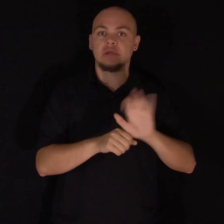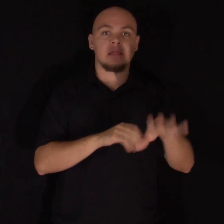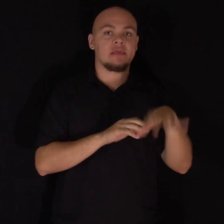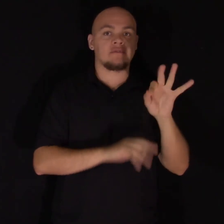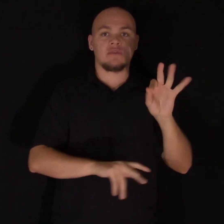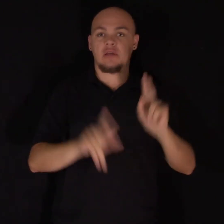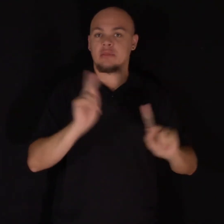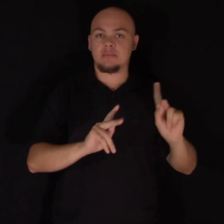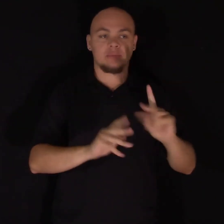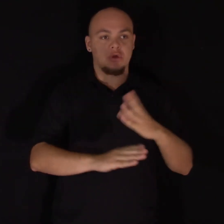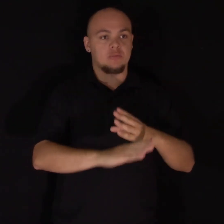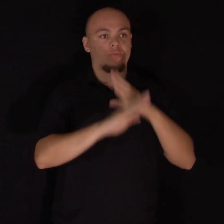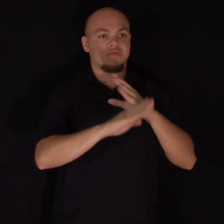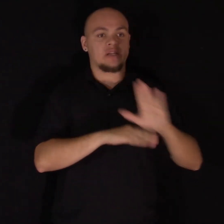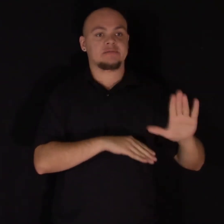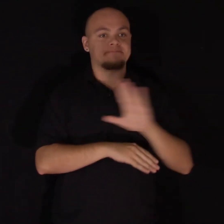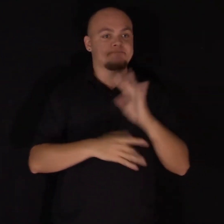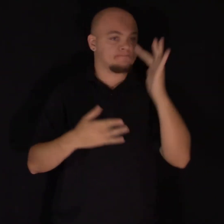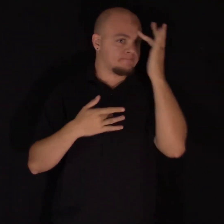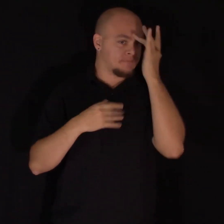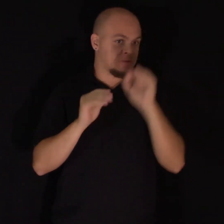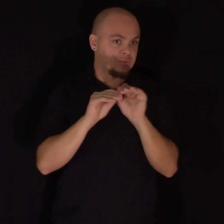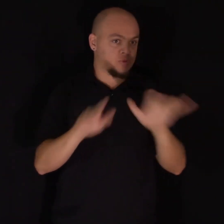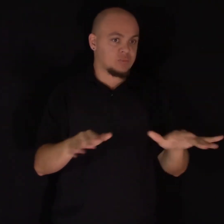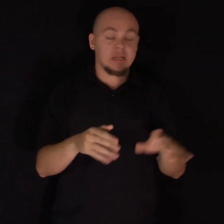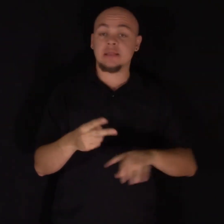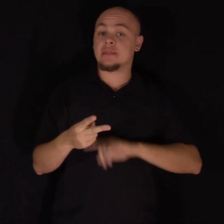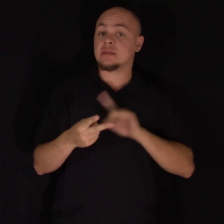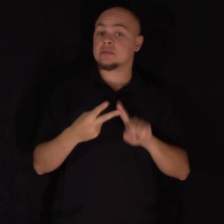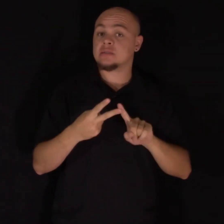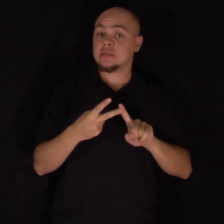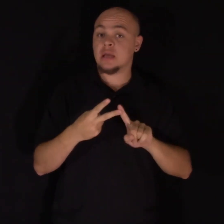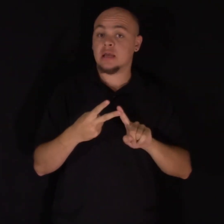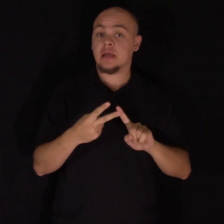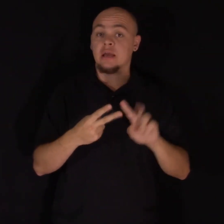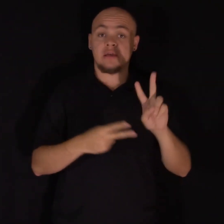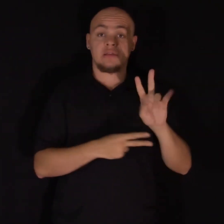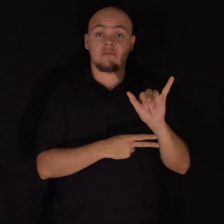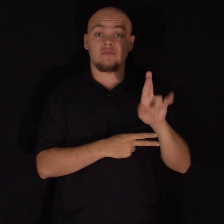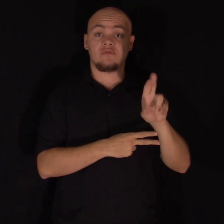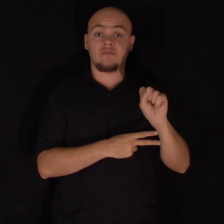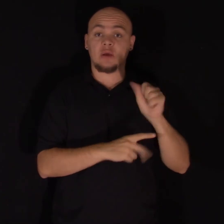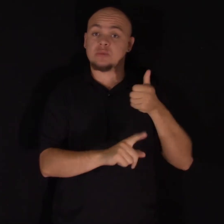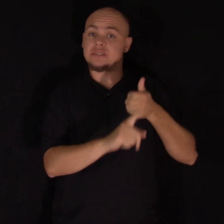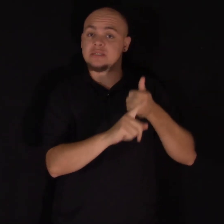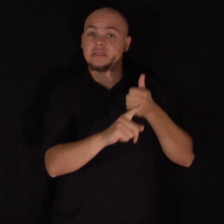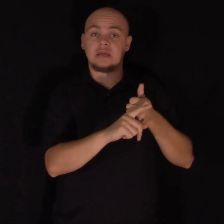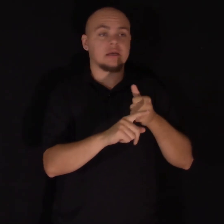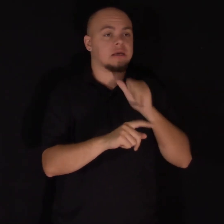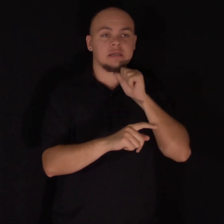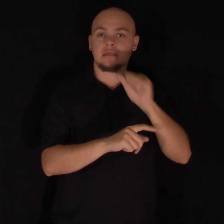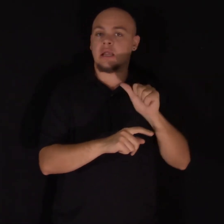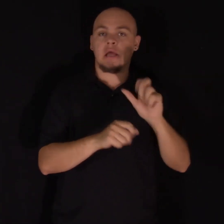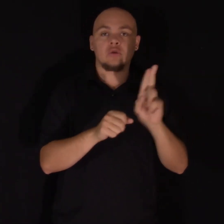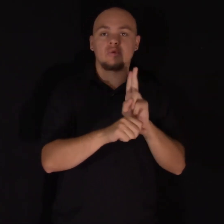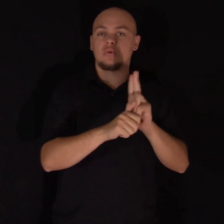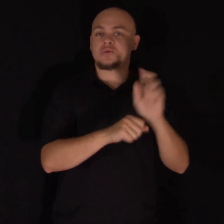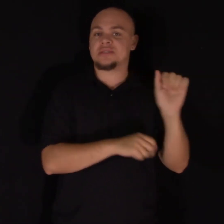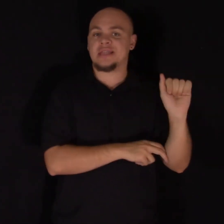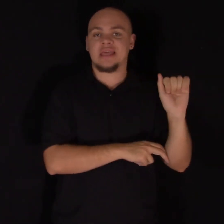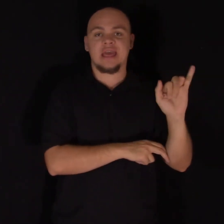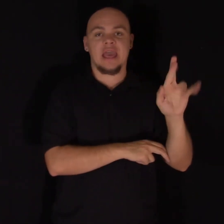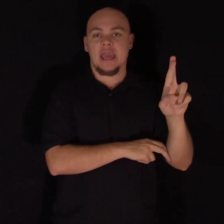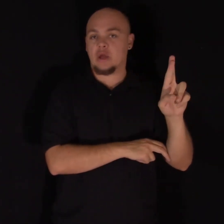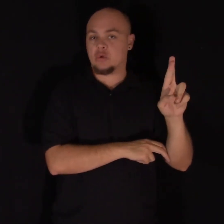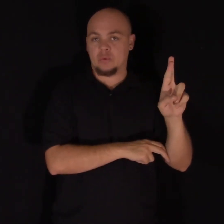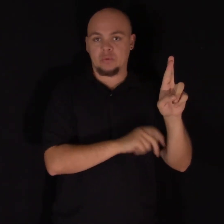and they prevented more infections. The second is the nature of the virus. Ebola does not spread through the air. And